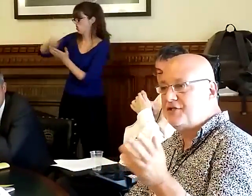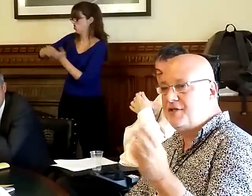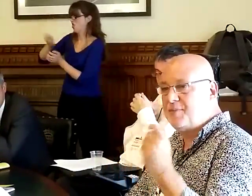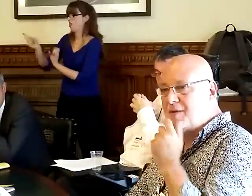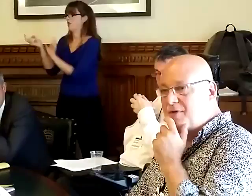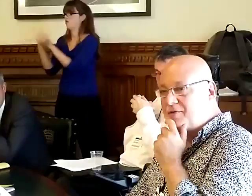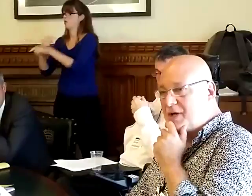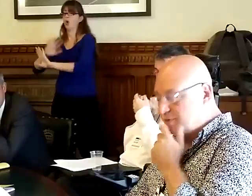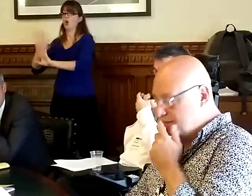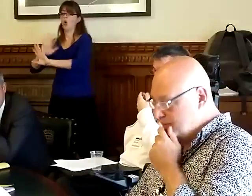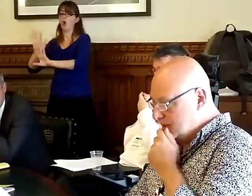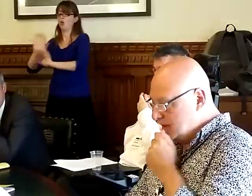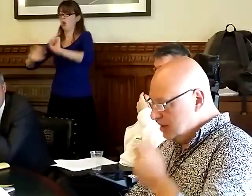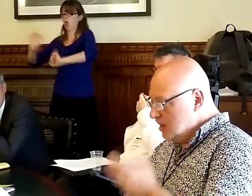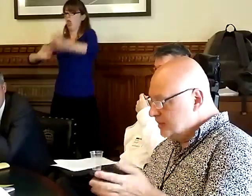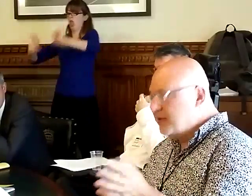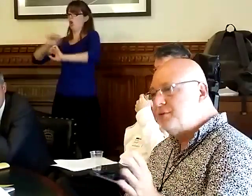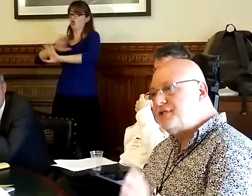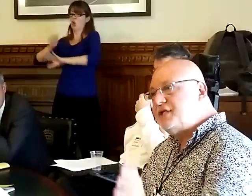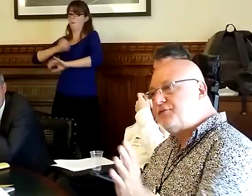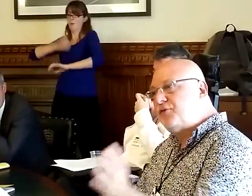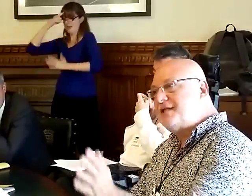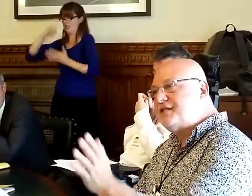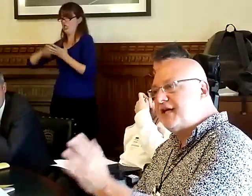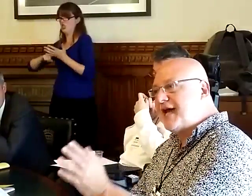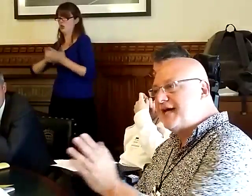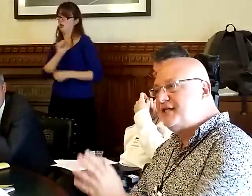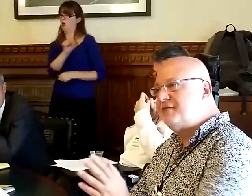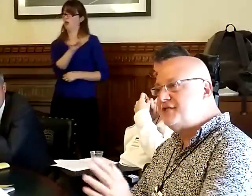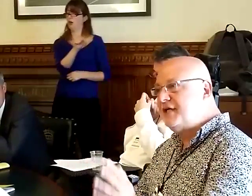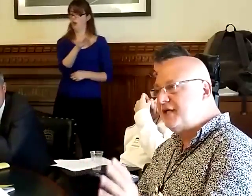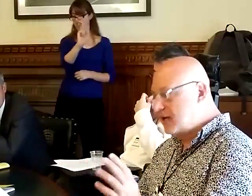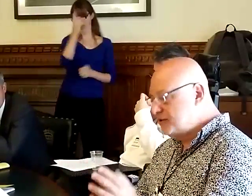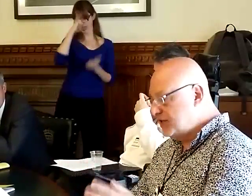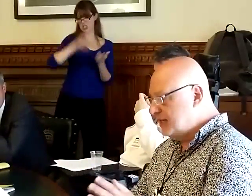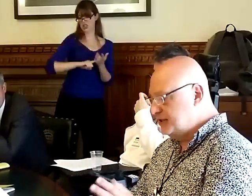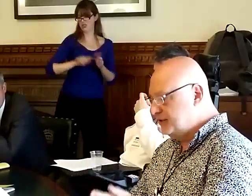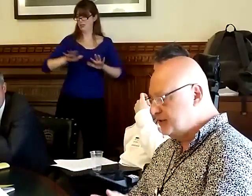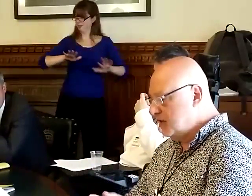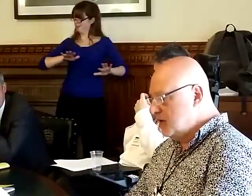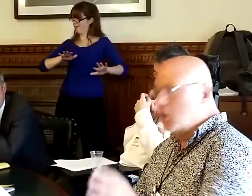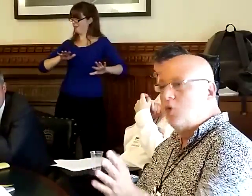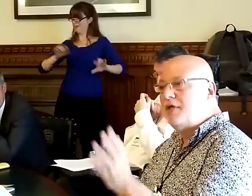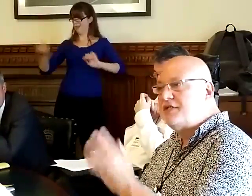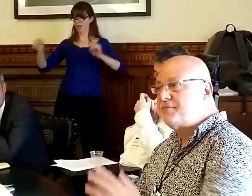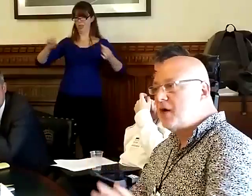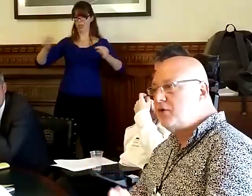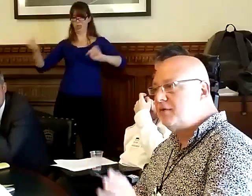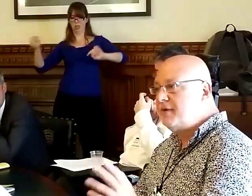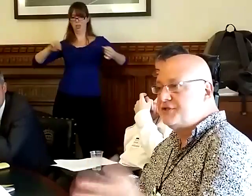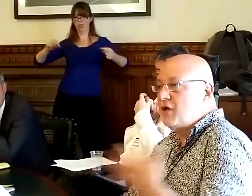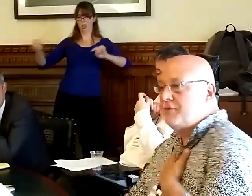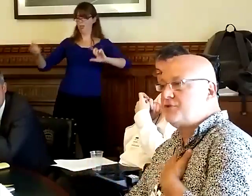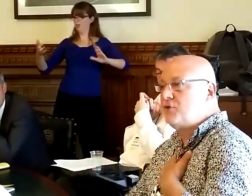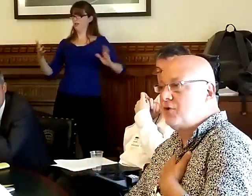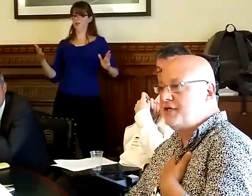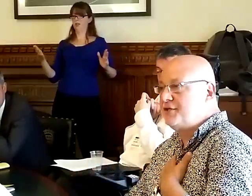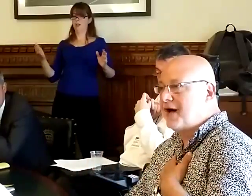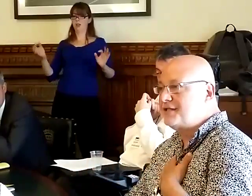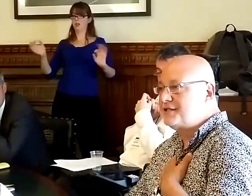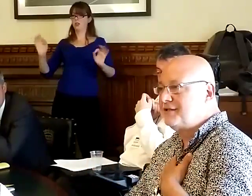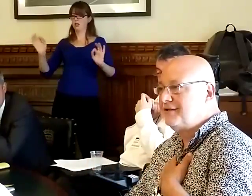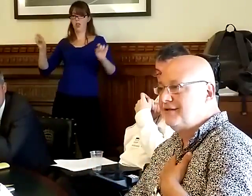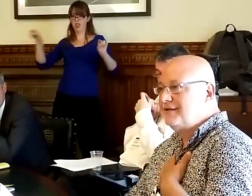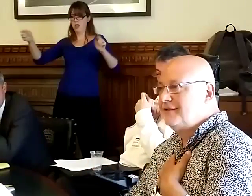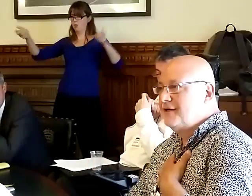our decision, it's the Department of Health. So there was these frantic activity and negotiations, all these smoke and mirrors. Nobody was